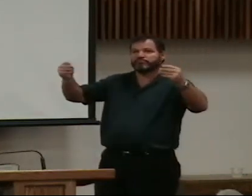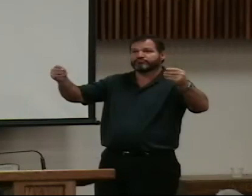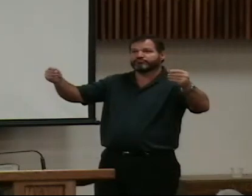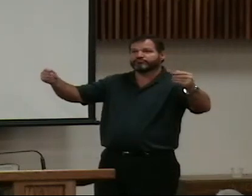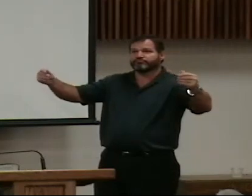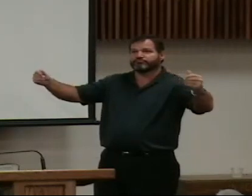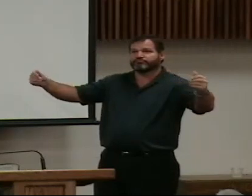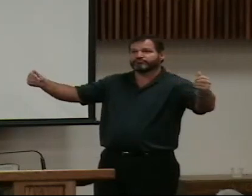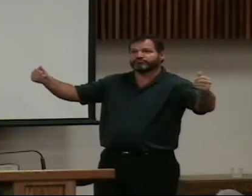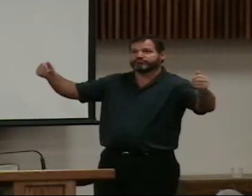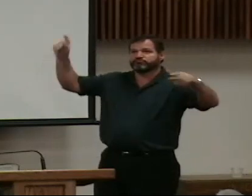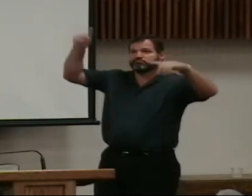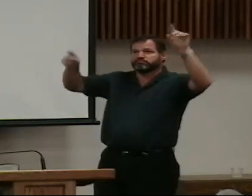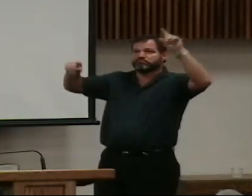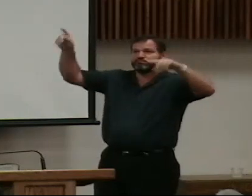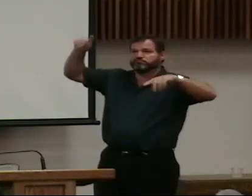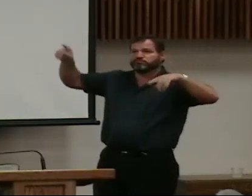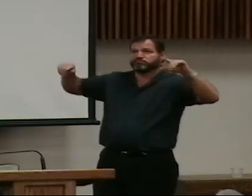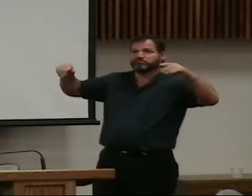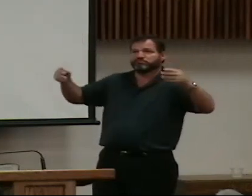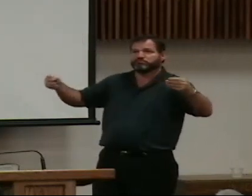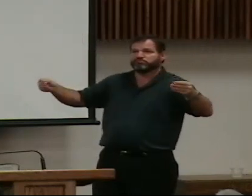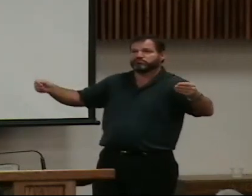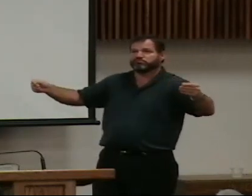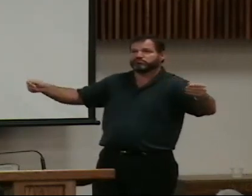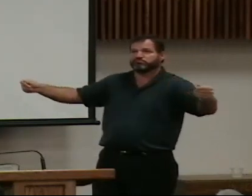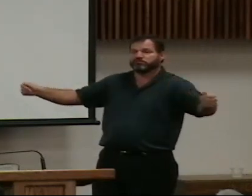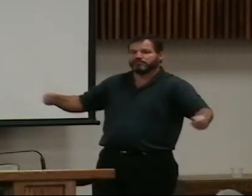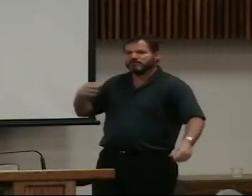Hope is gone. Lightning hits.